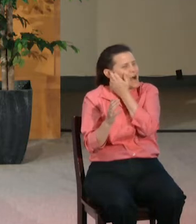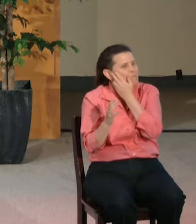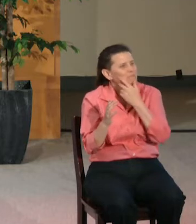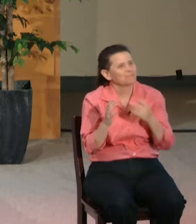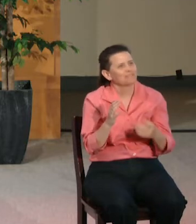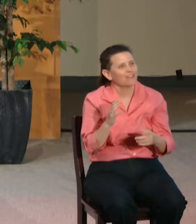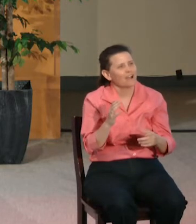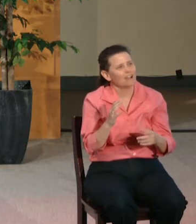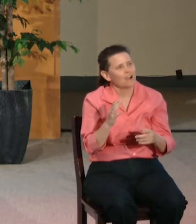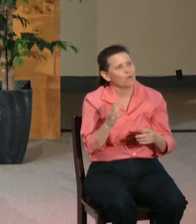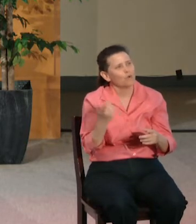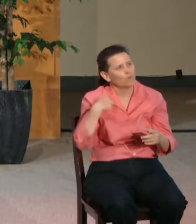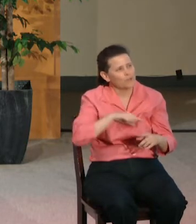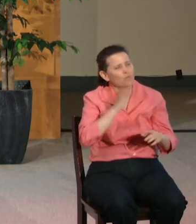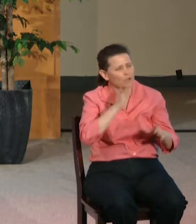reading a few